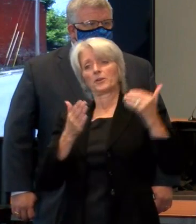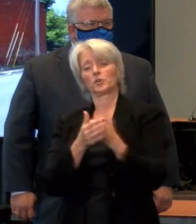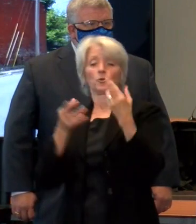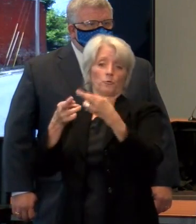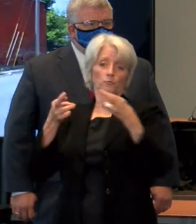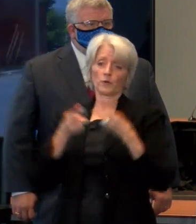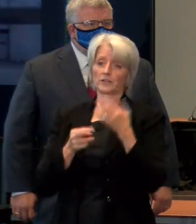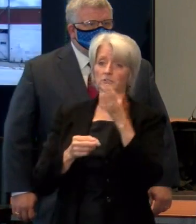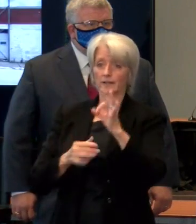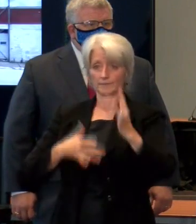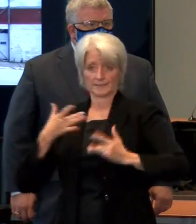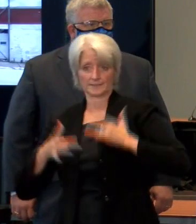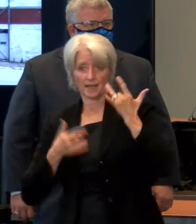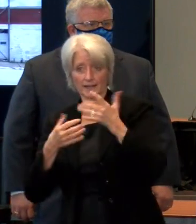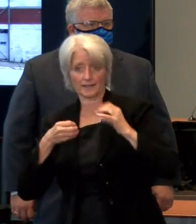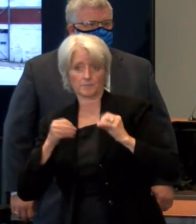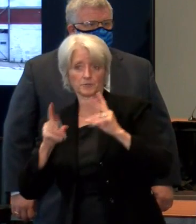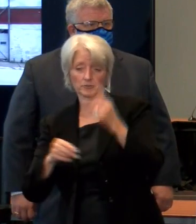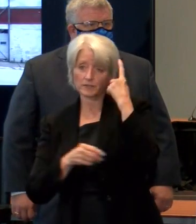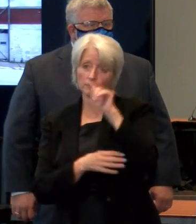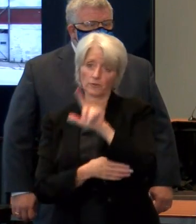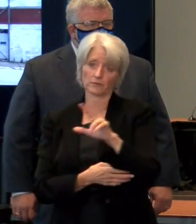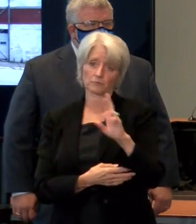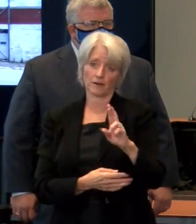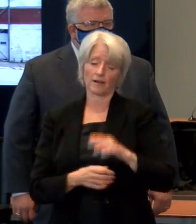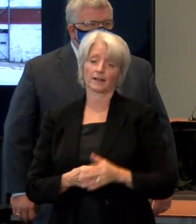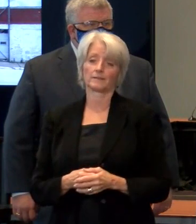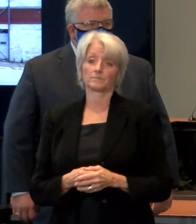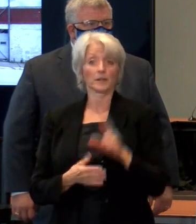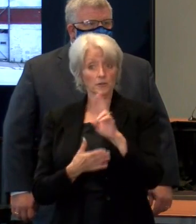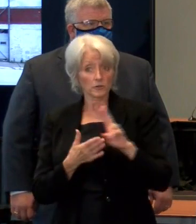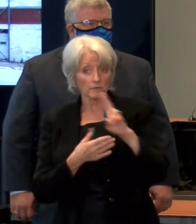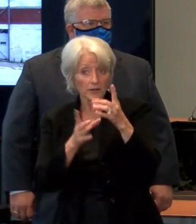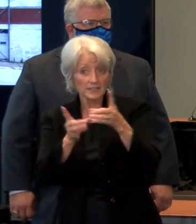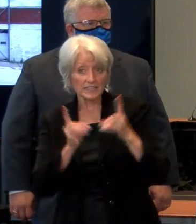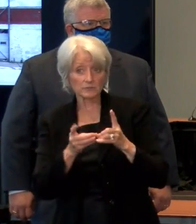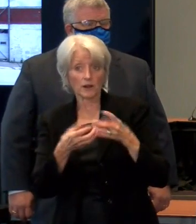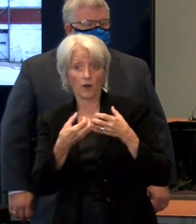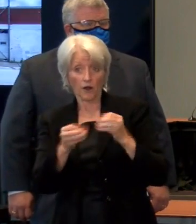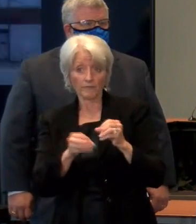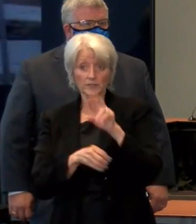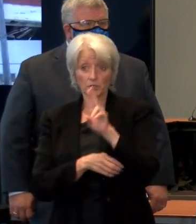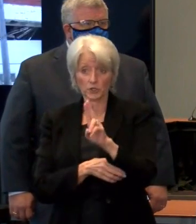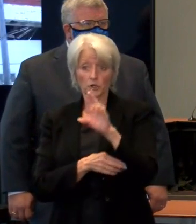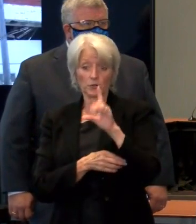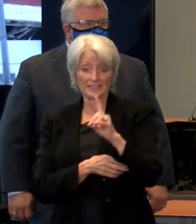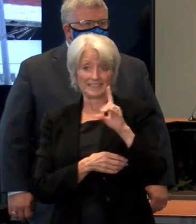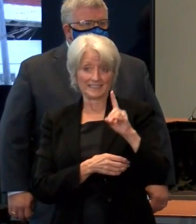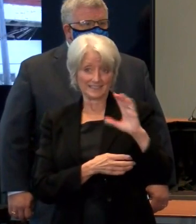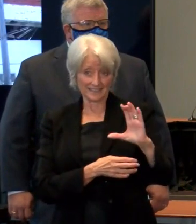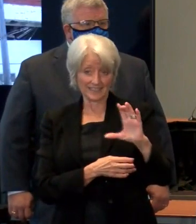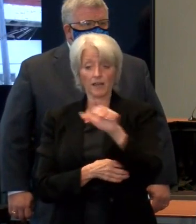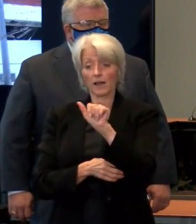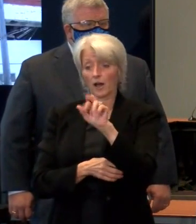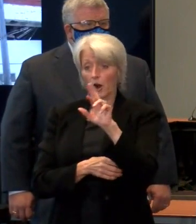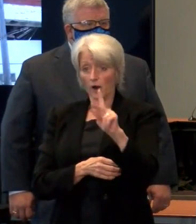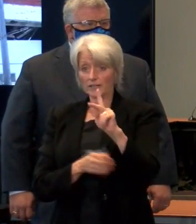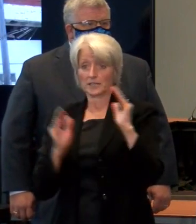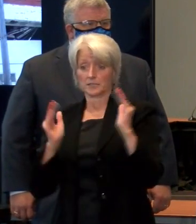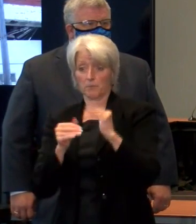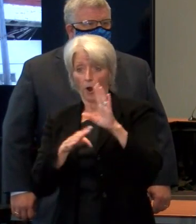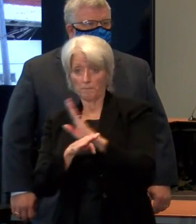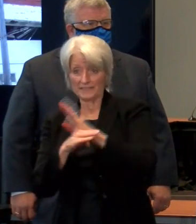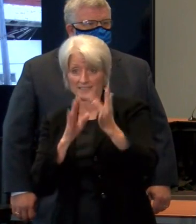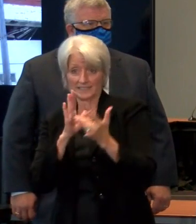exciting opportunity in Little Rock. The University District Office, the UDDC, the Arkansas Small